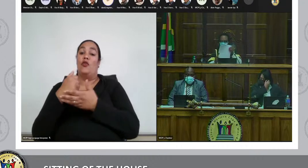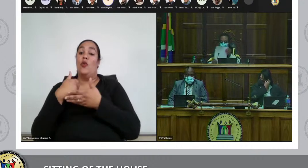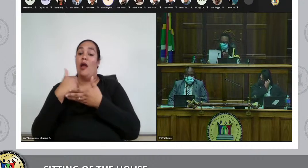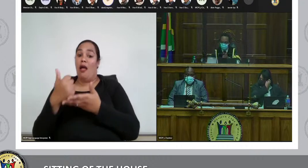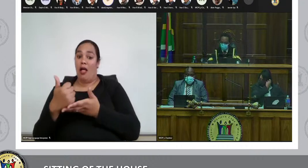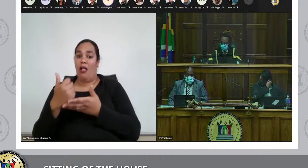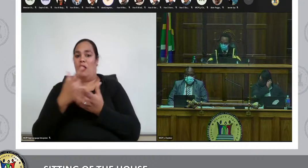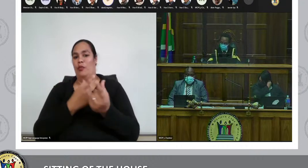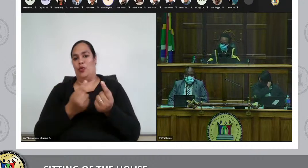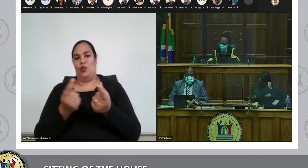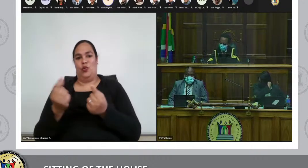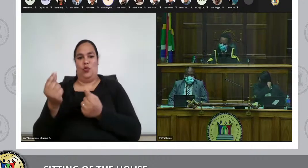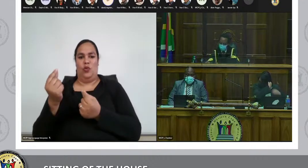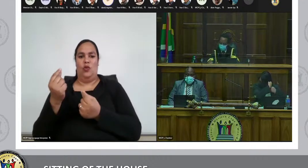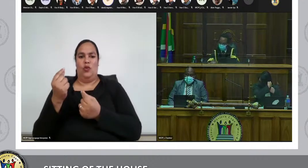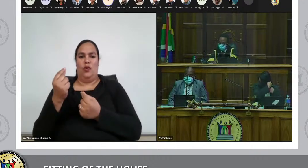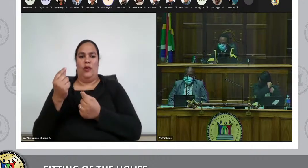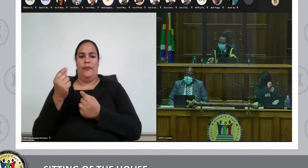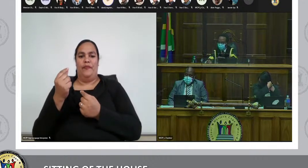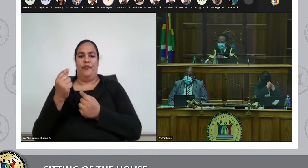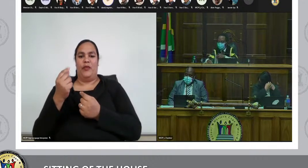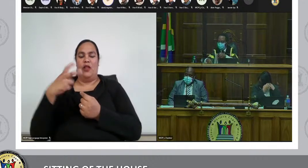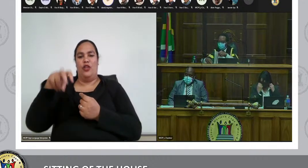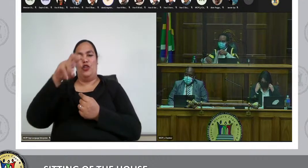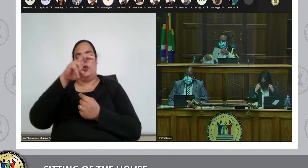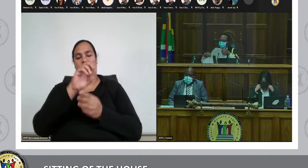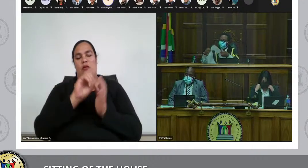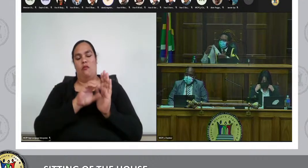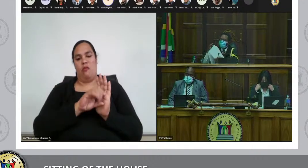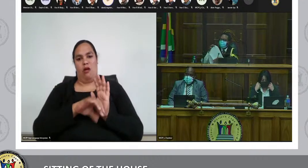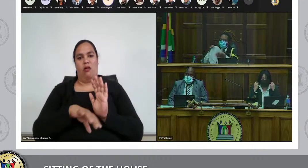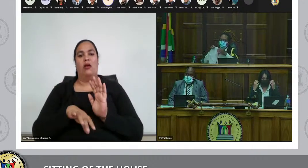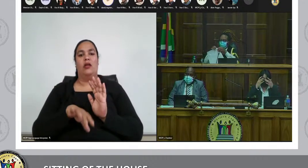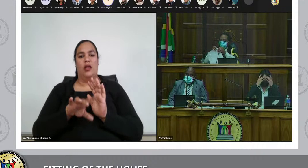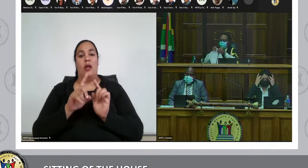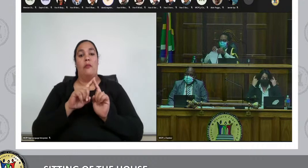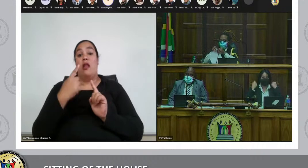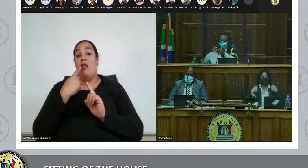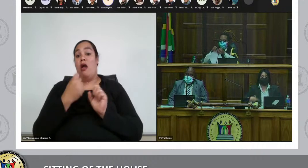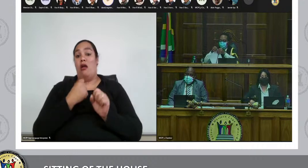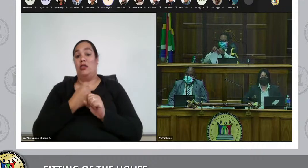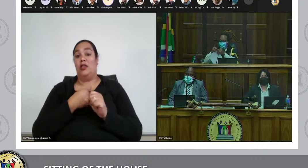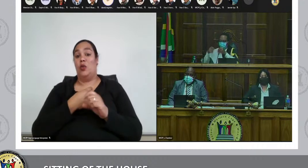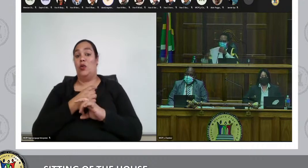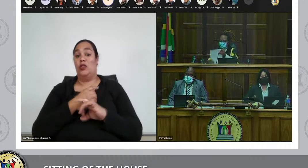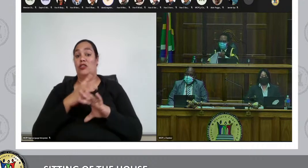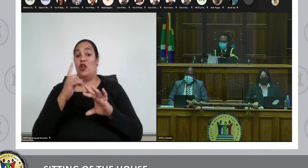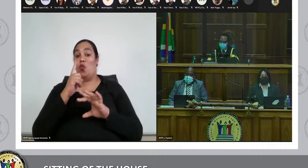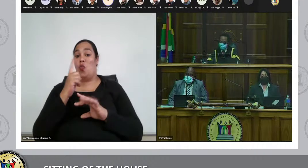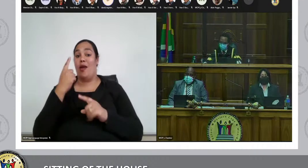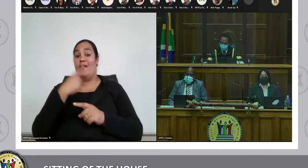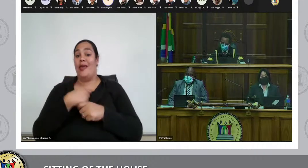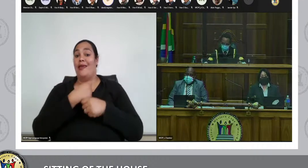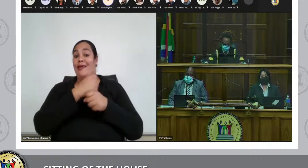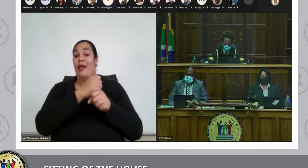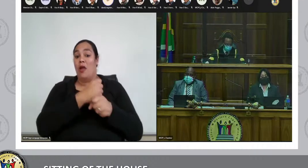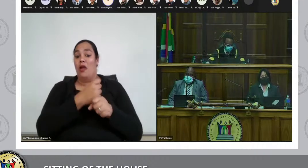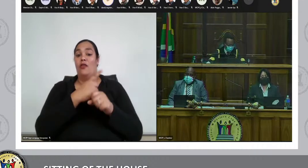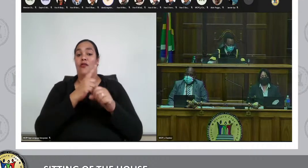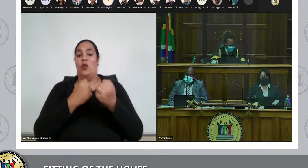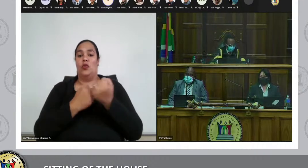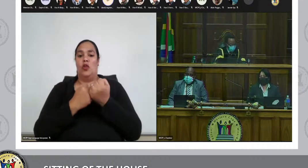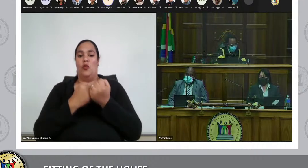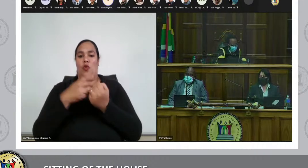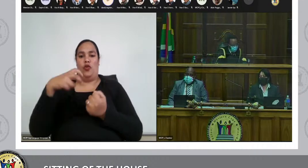pivot to the domestic tourism markets. We last year kicked off a one-day campaign to support